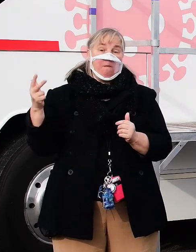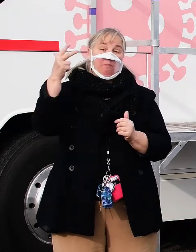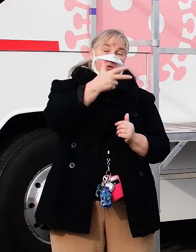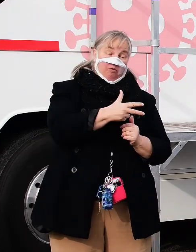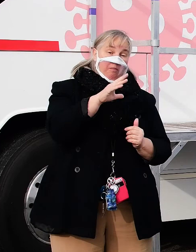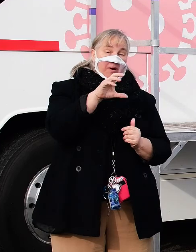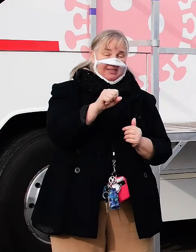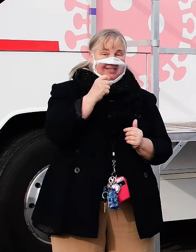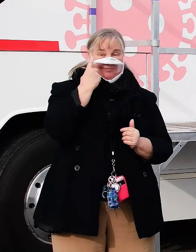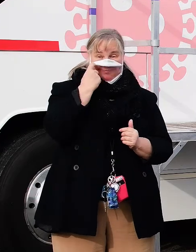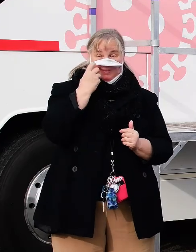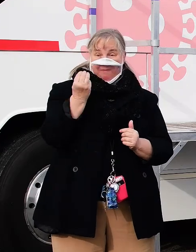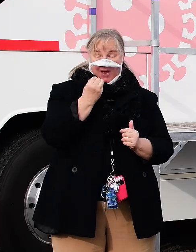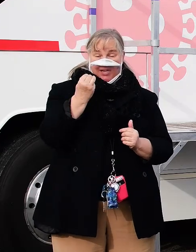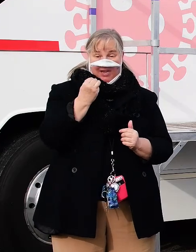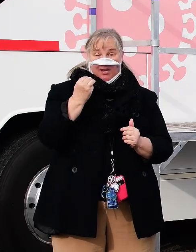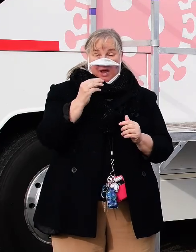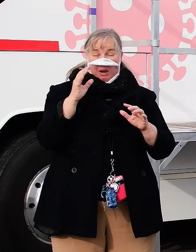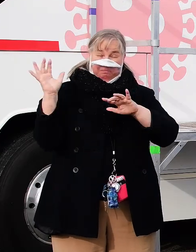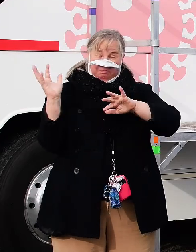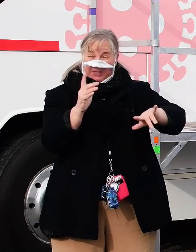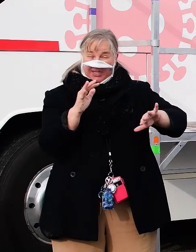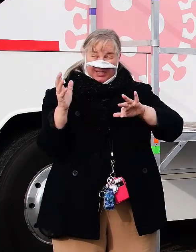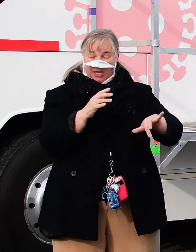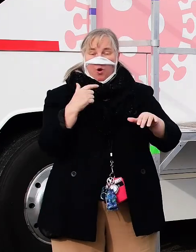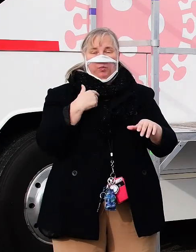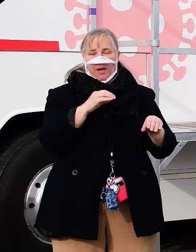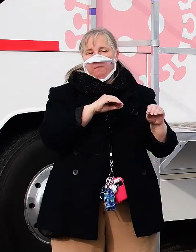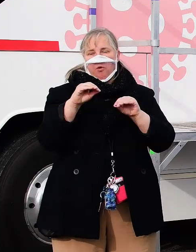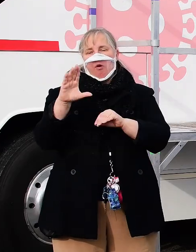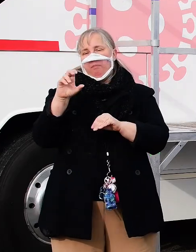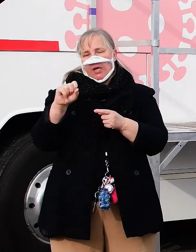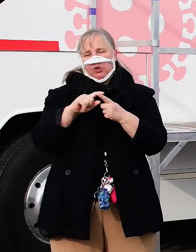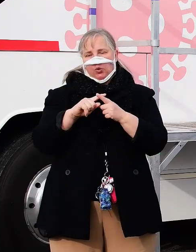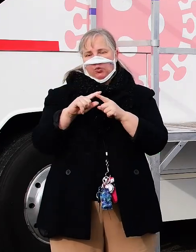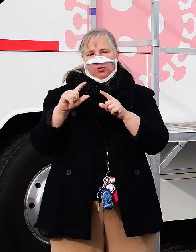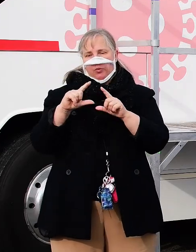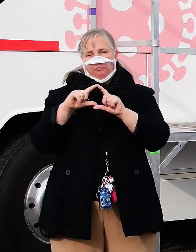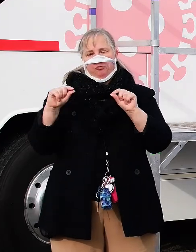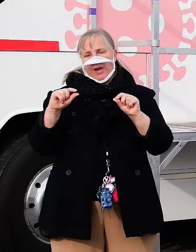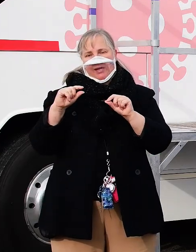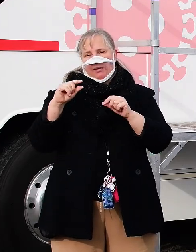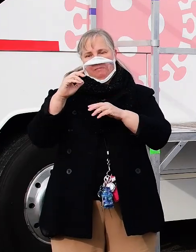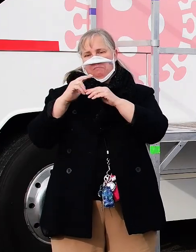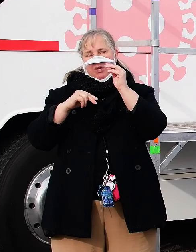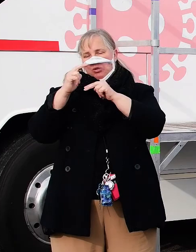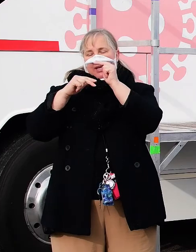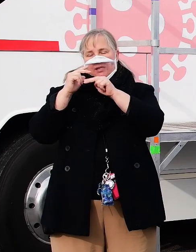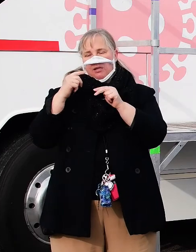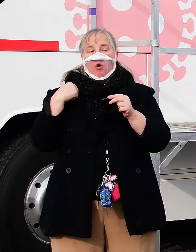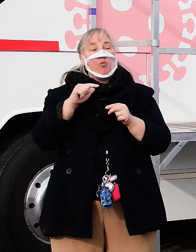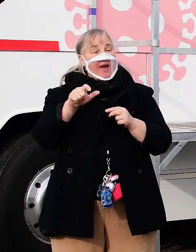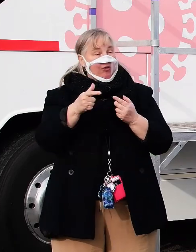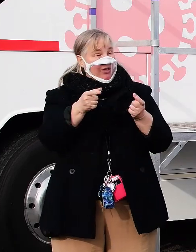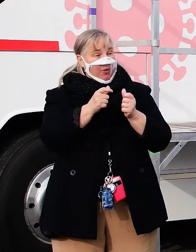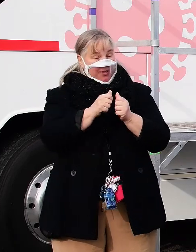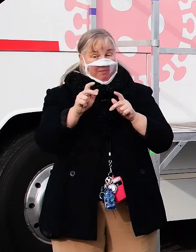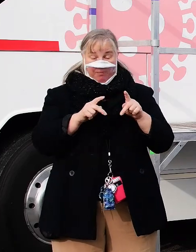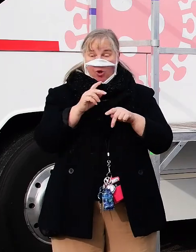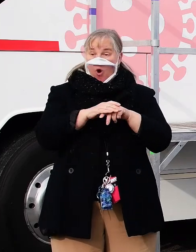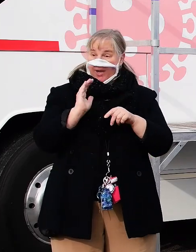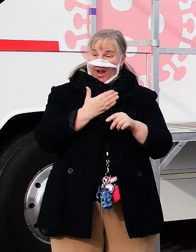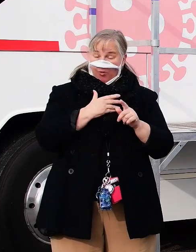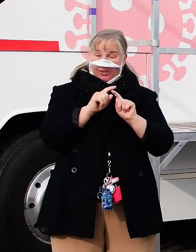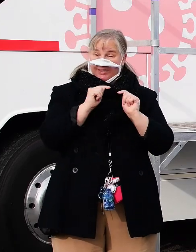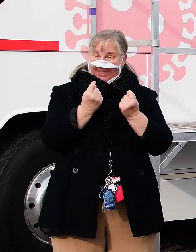when there was a blizzard, we moved our buses to our brick and mortar sites. We've had to deal with, you know, folks in our team being